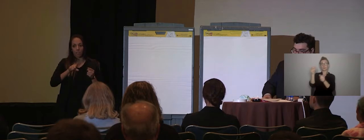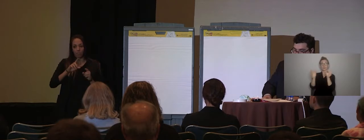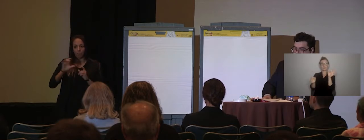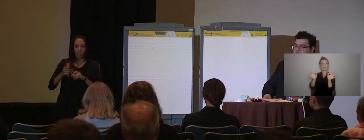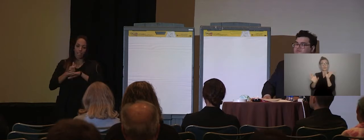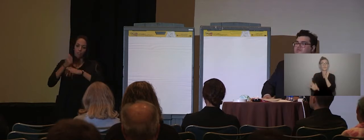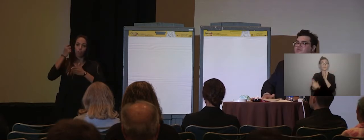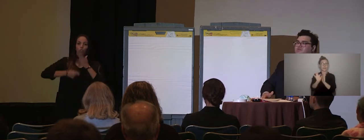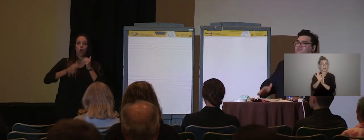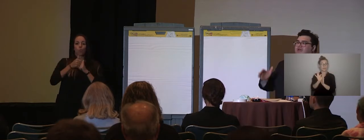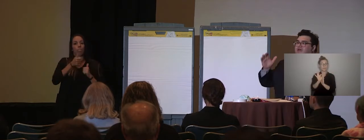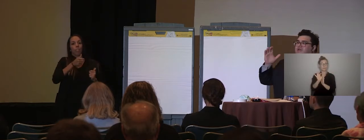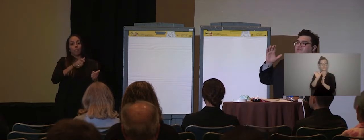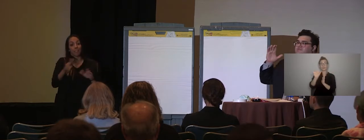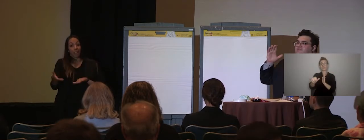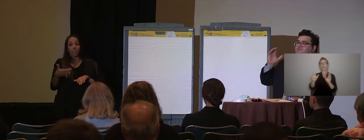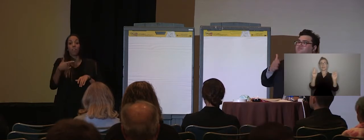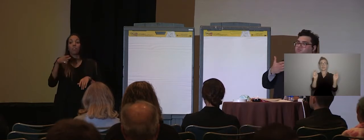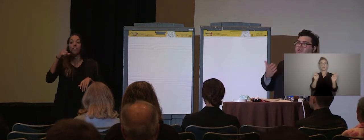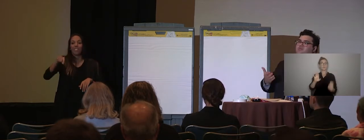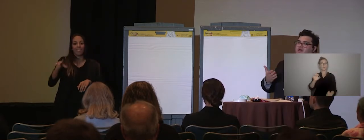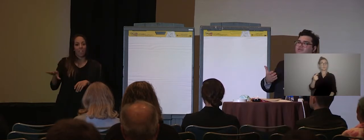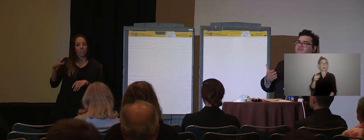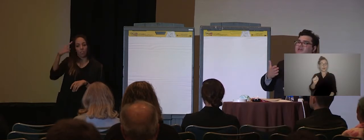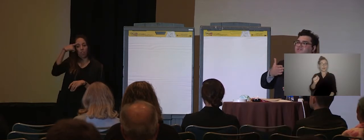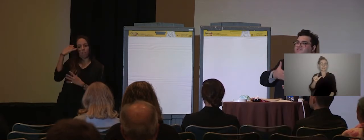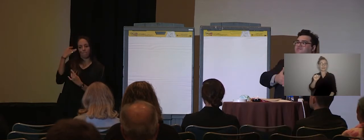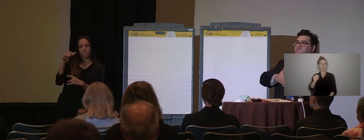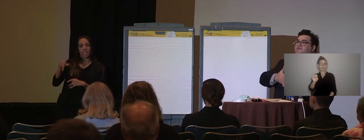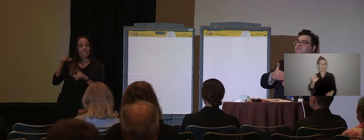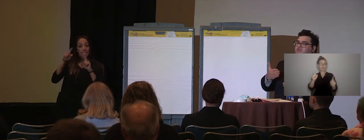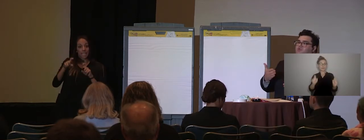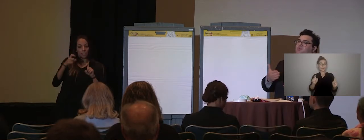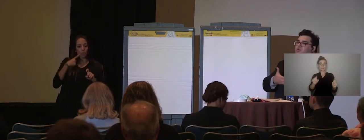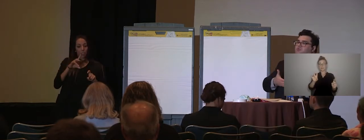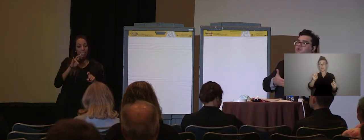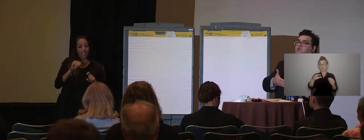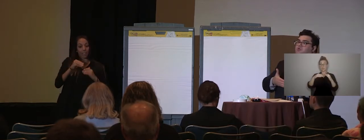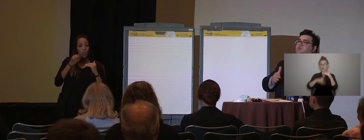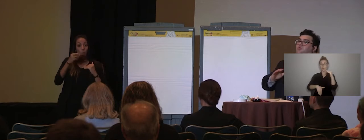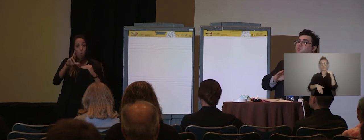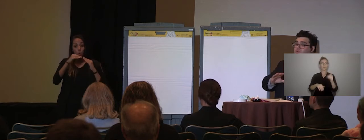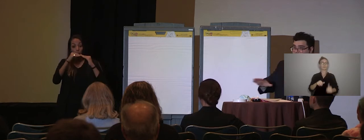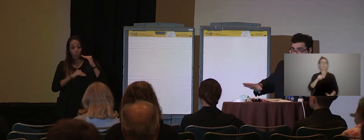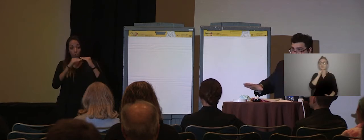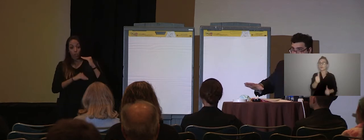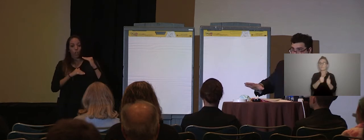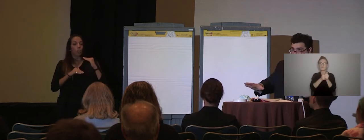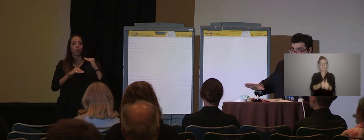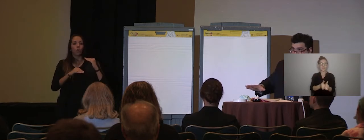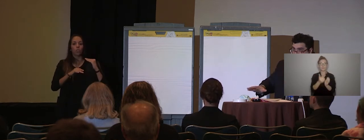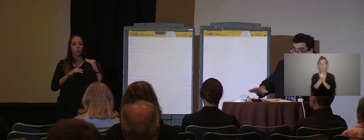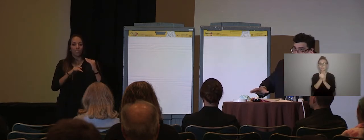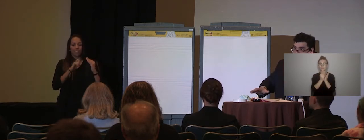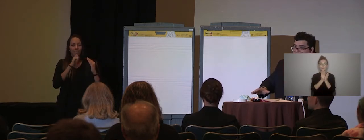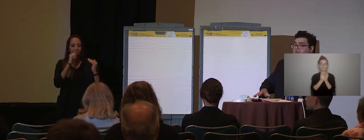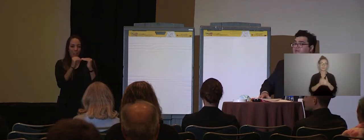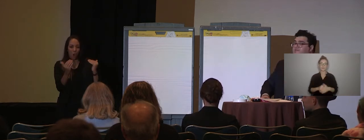Court found that this bright line test of 70 or lower was